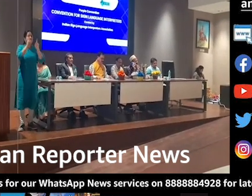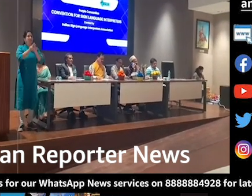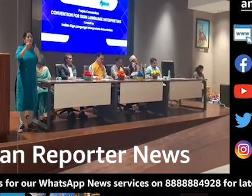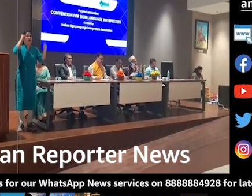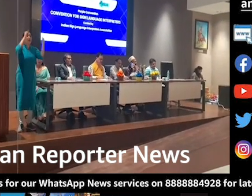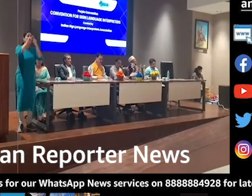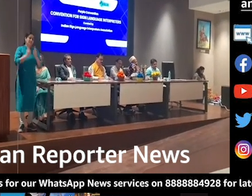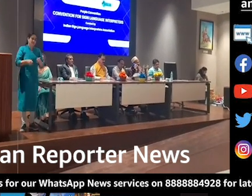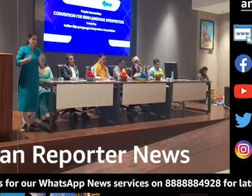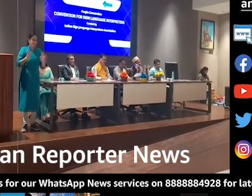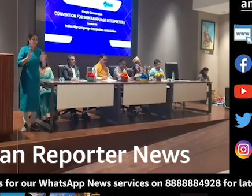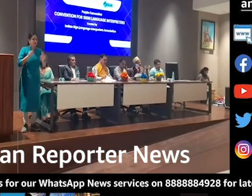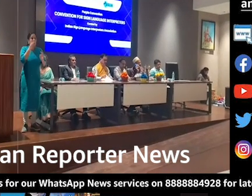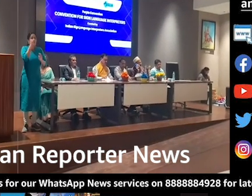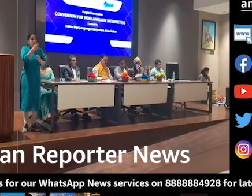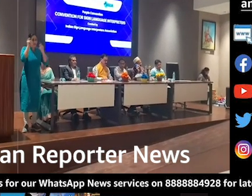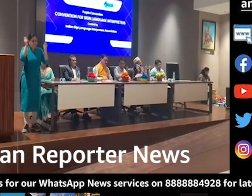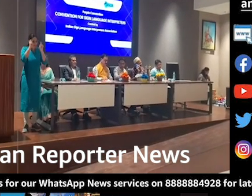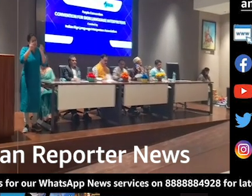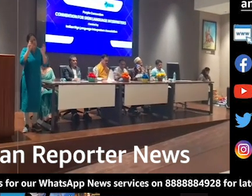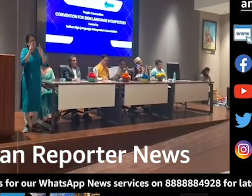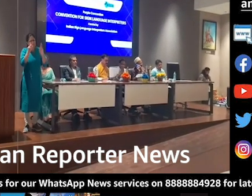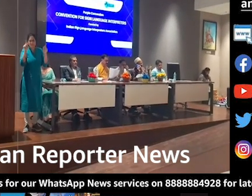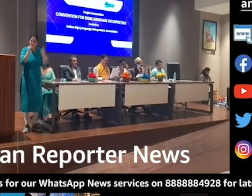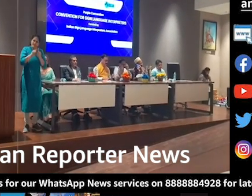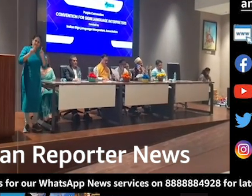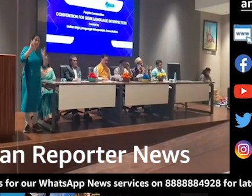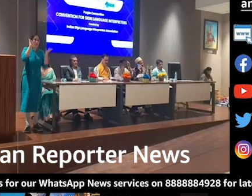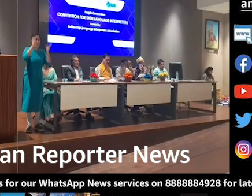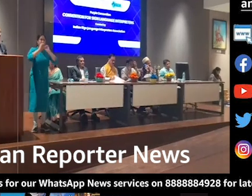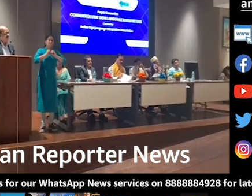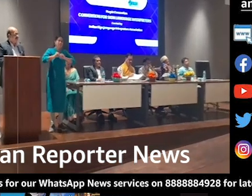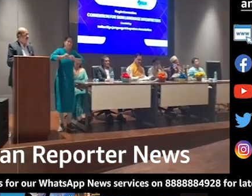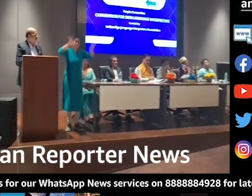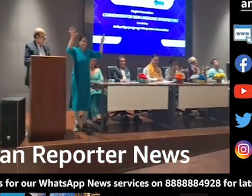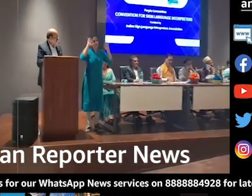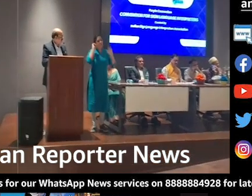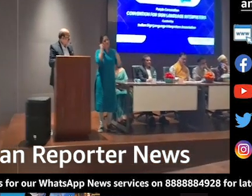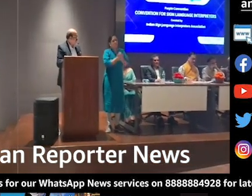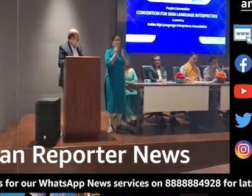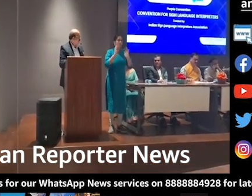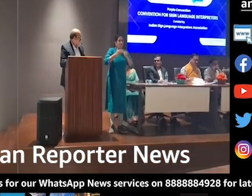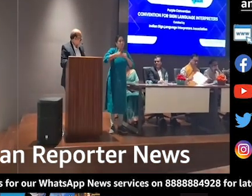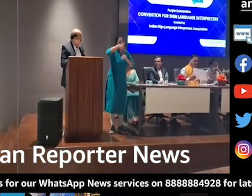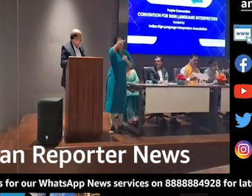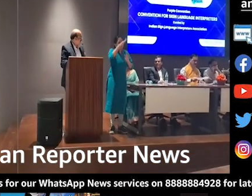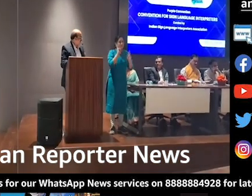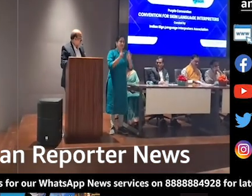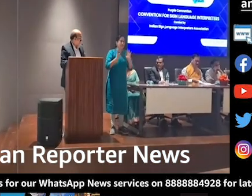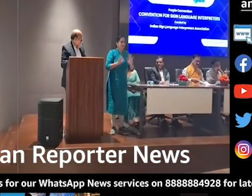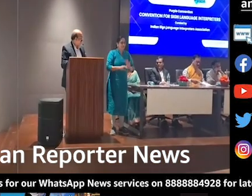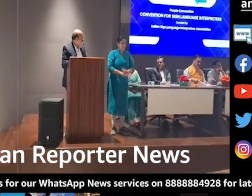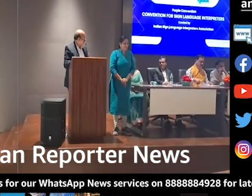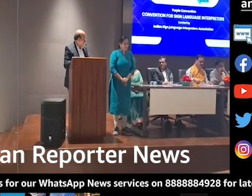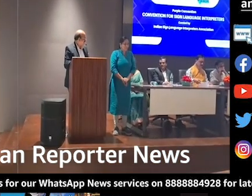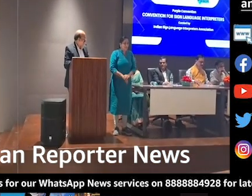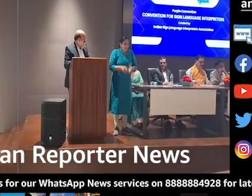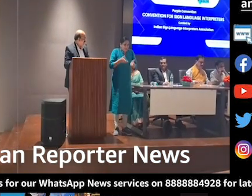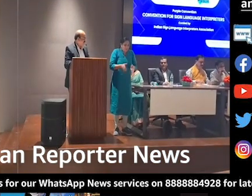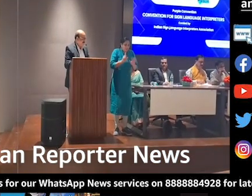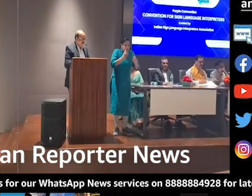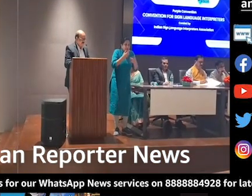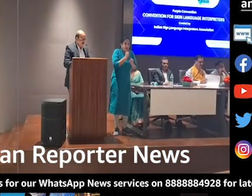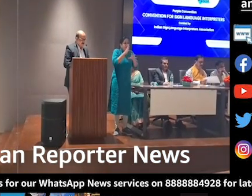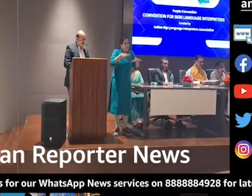ambition, and I'm sure Purple Fest will go around in the world in days to come, as it has been starting to